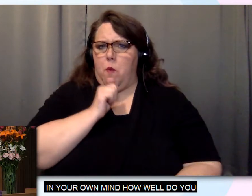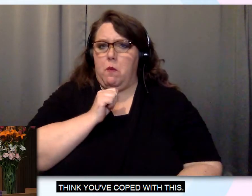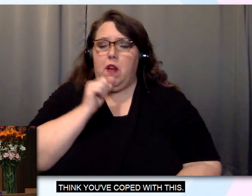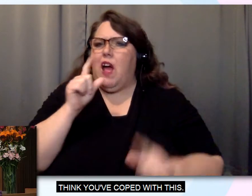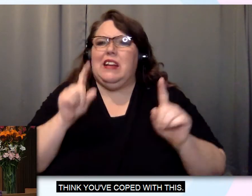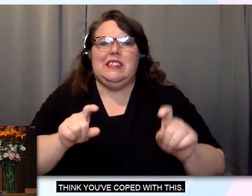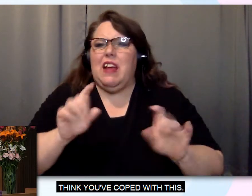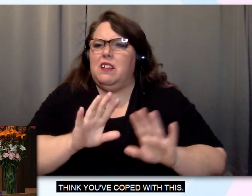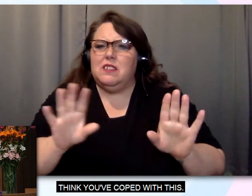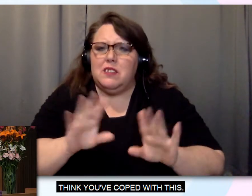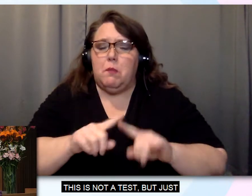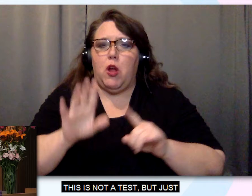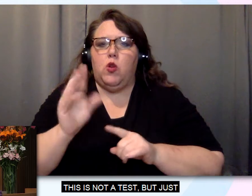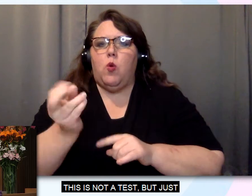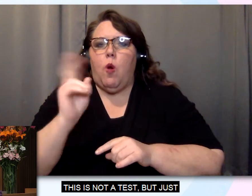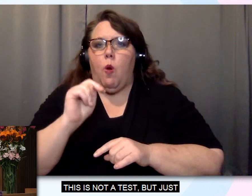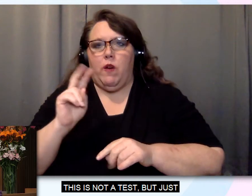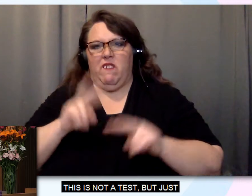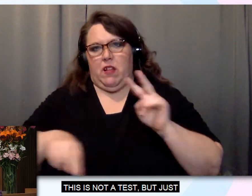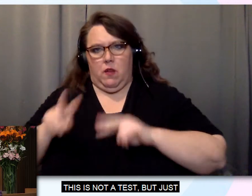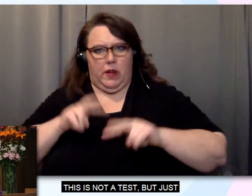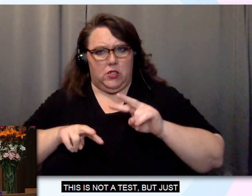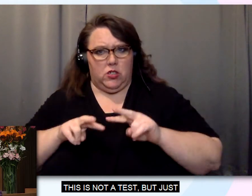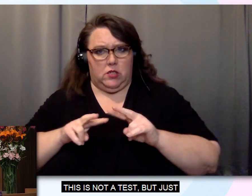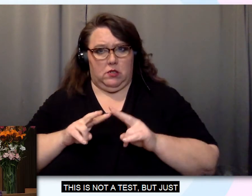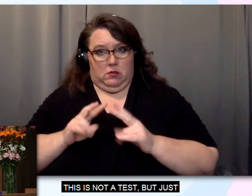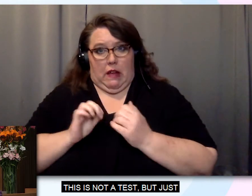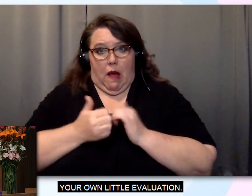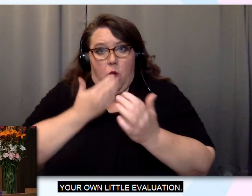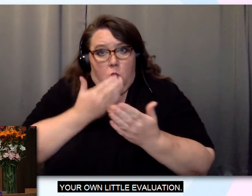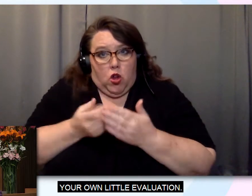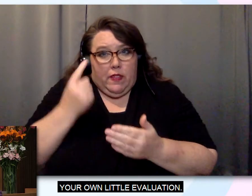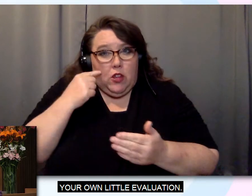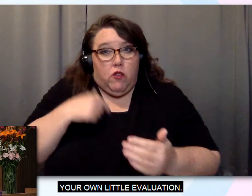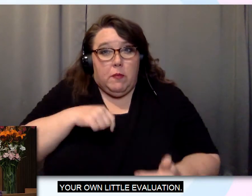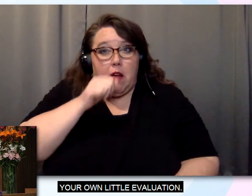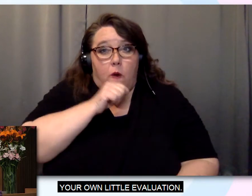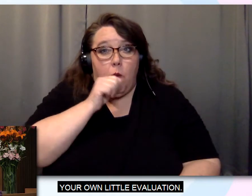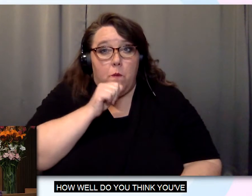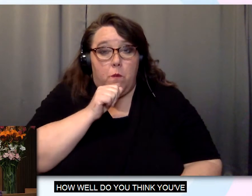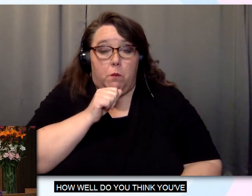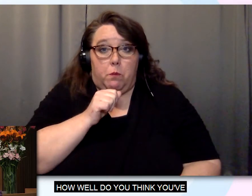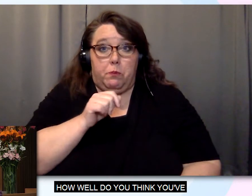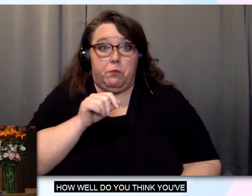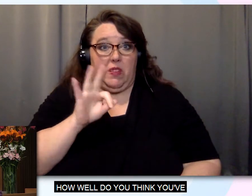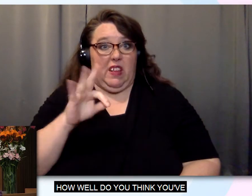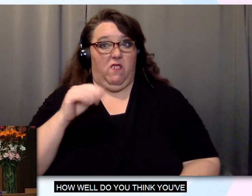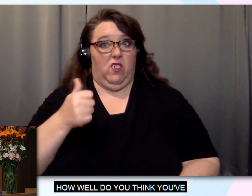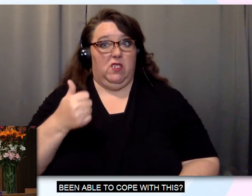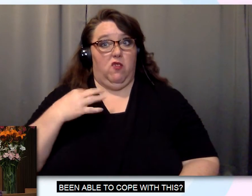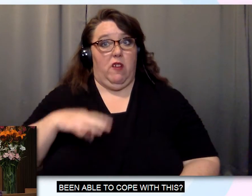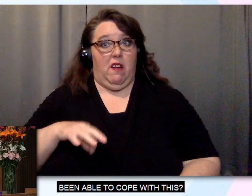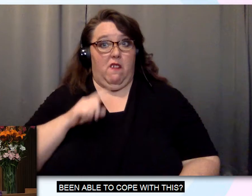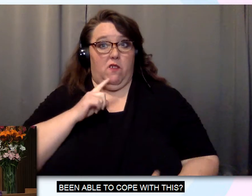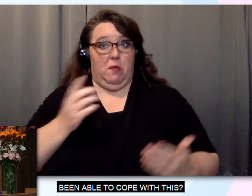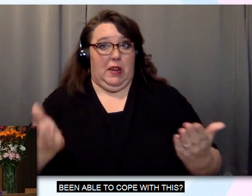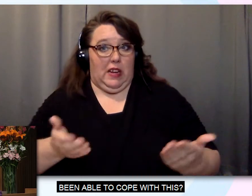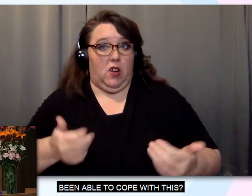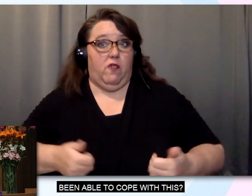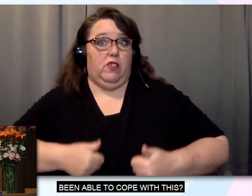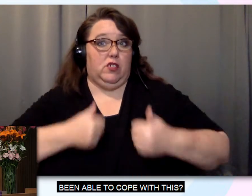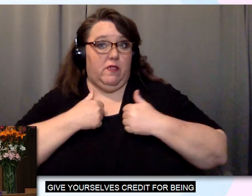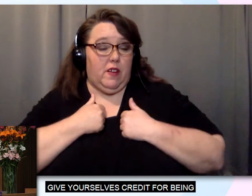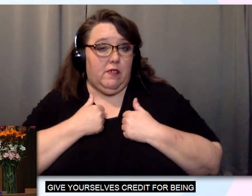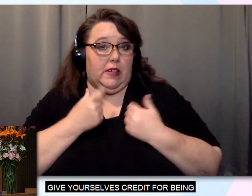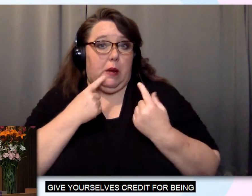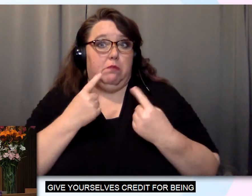this? This is not a test, but your own little evaluation. How well do you think you've been able to cope with this? Give yourselves credit for being here. Give